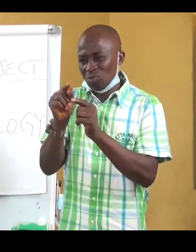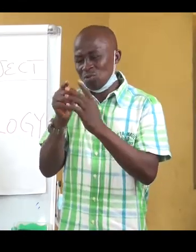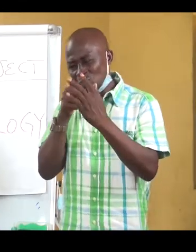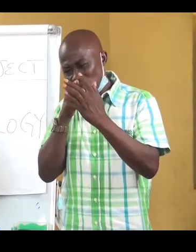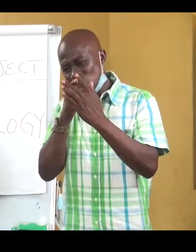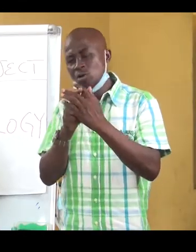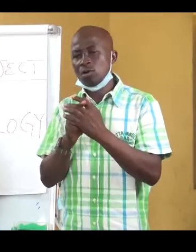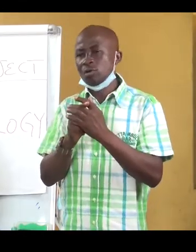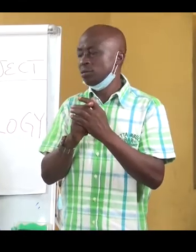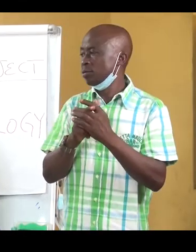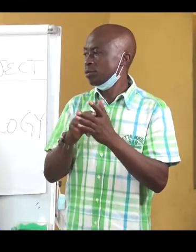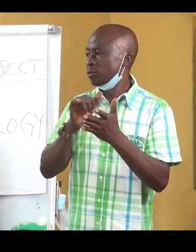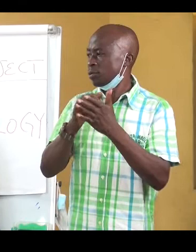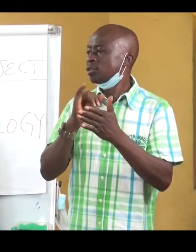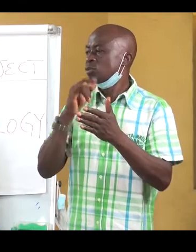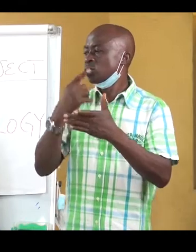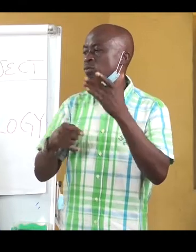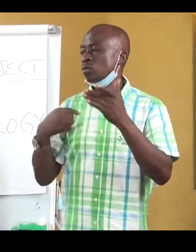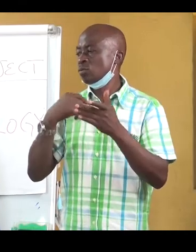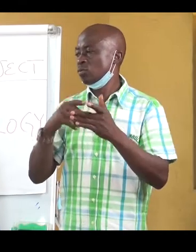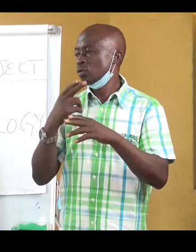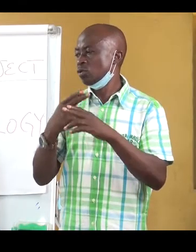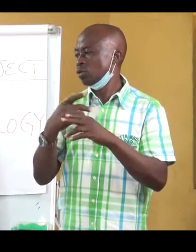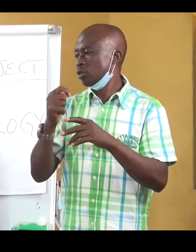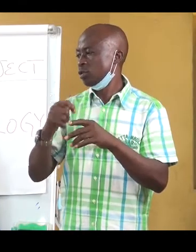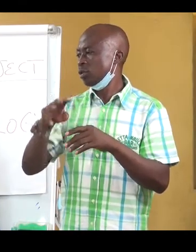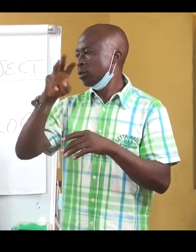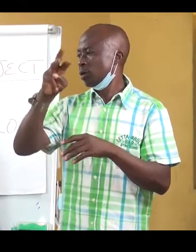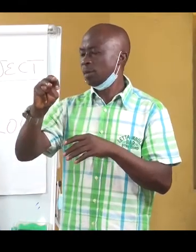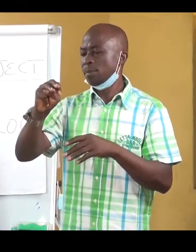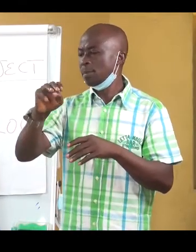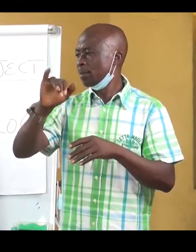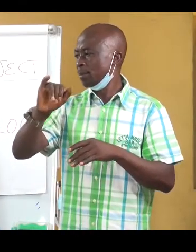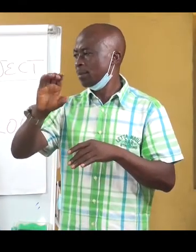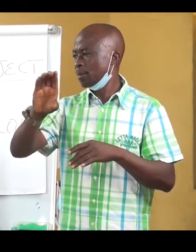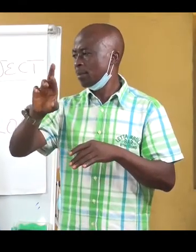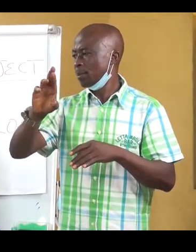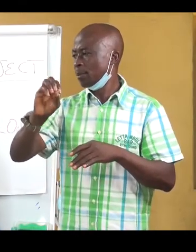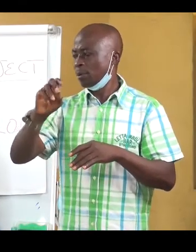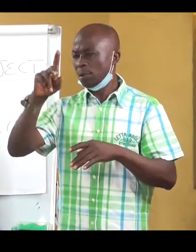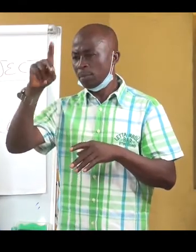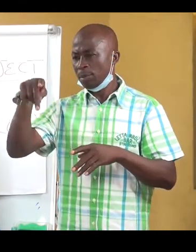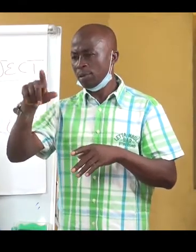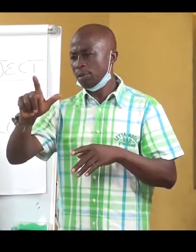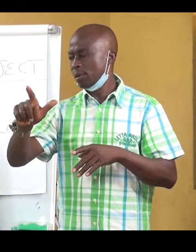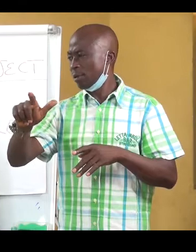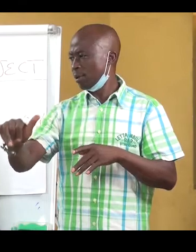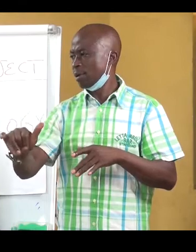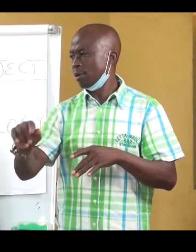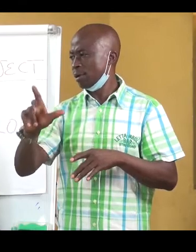particular passage is what we call the microfile. And the function of this passage is when the pollen tube